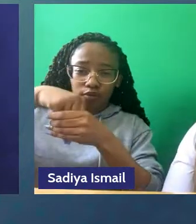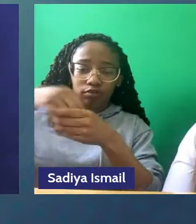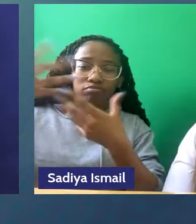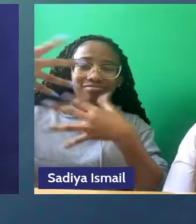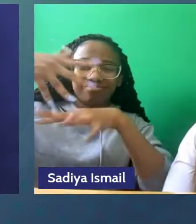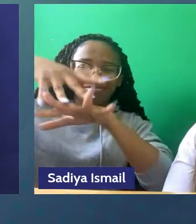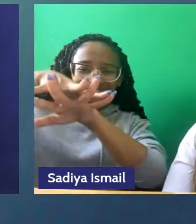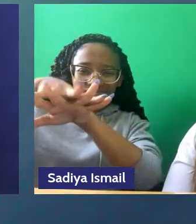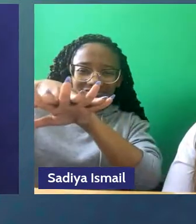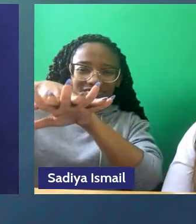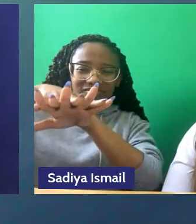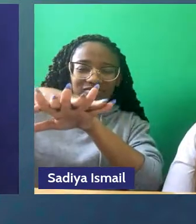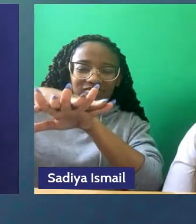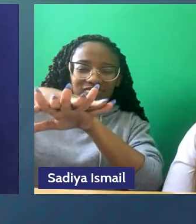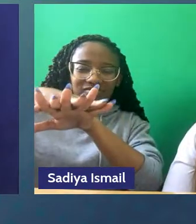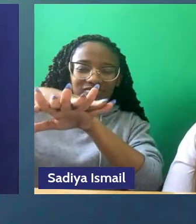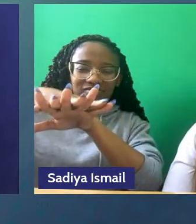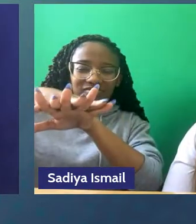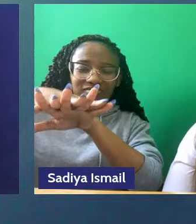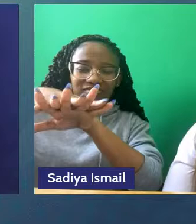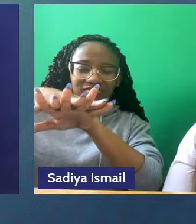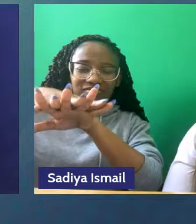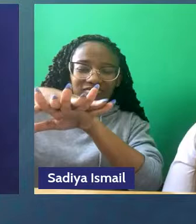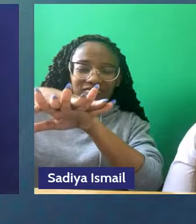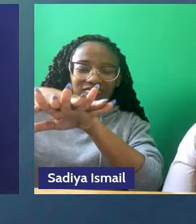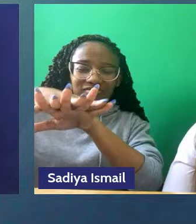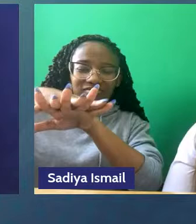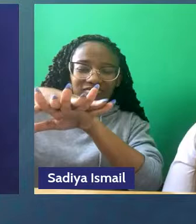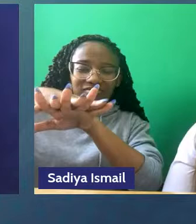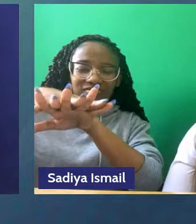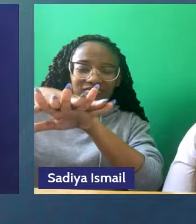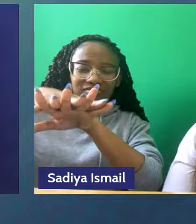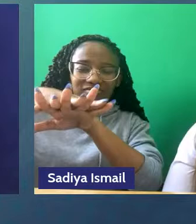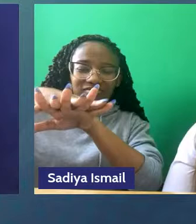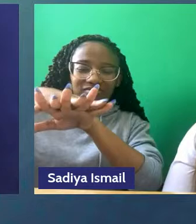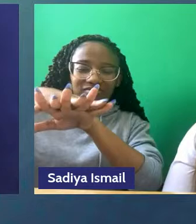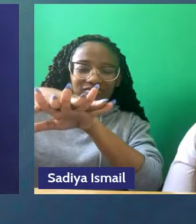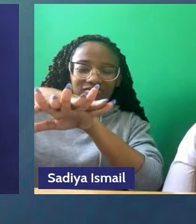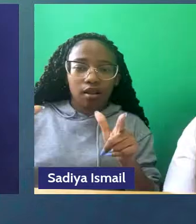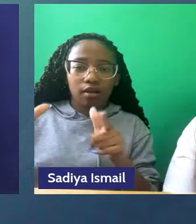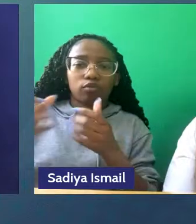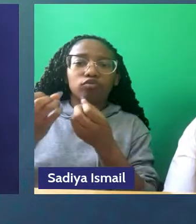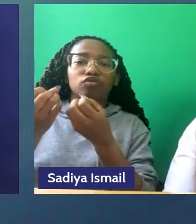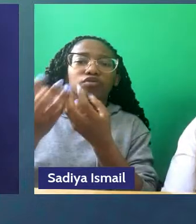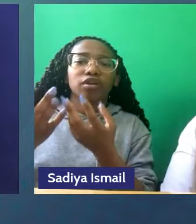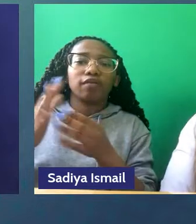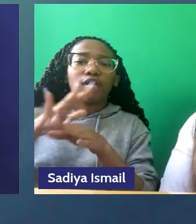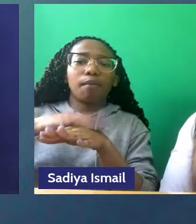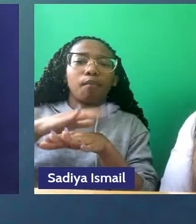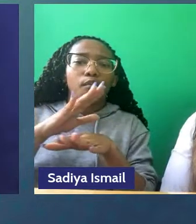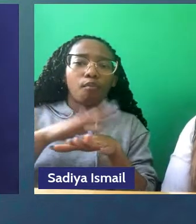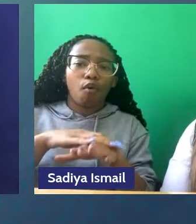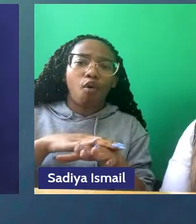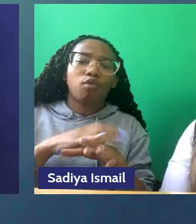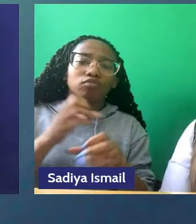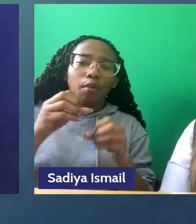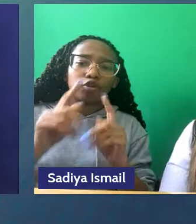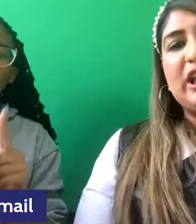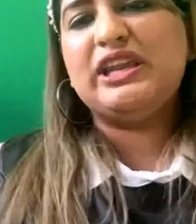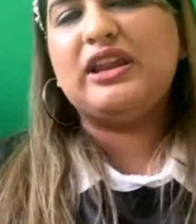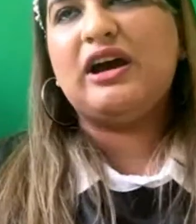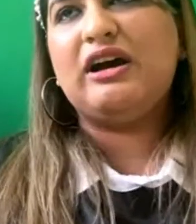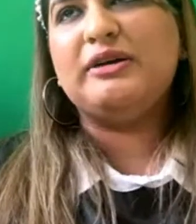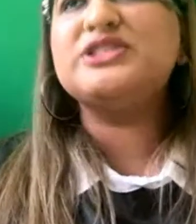important. So, like I said, learning the sign language, providing more opportunities for deaf,